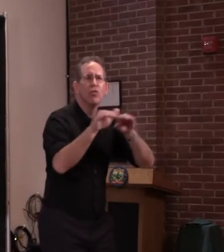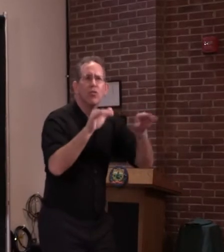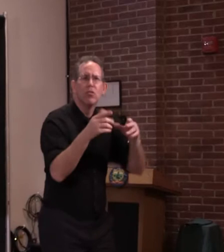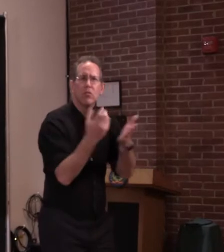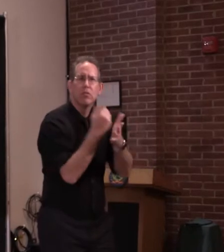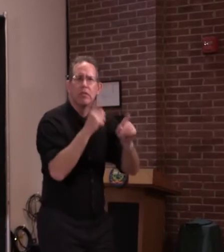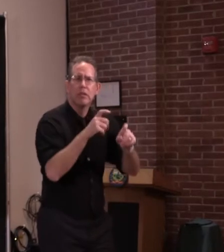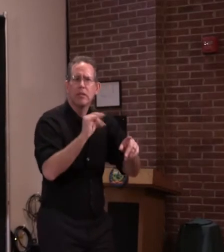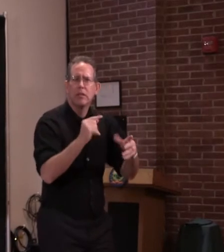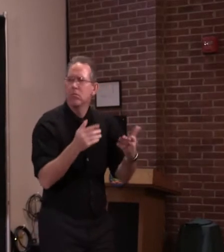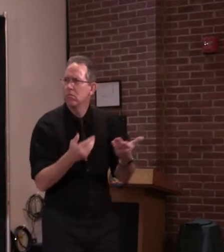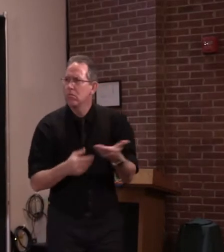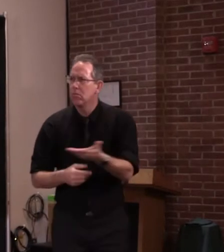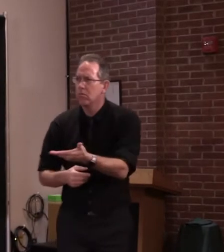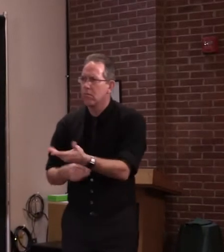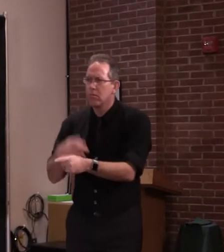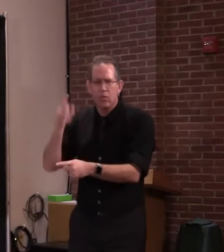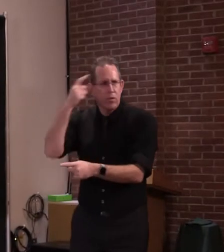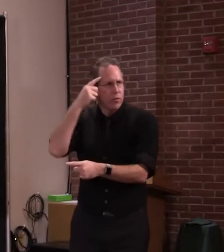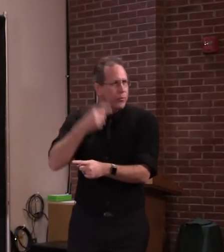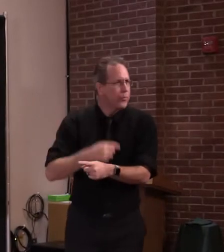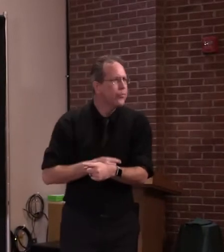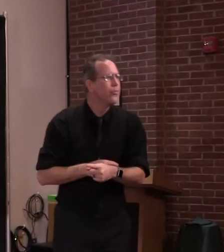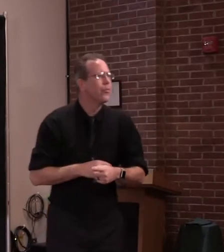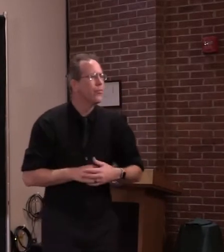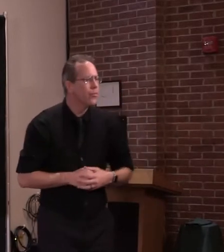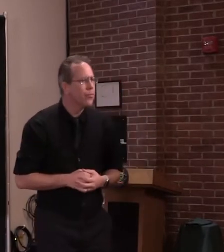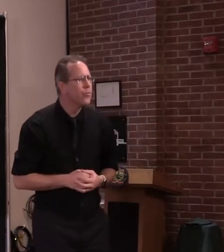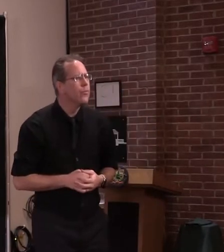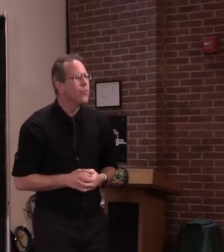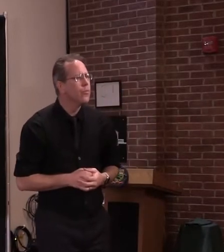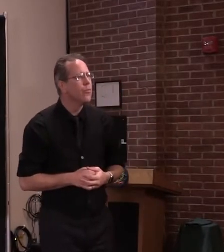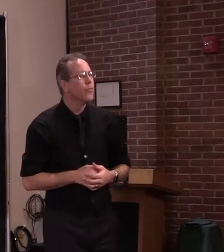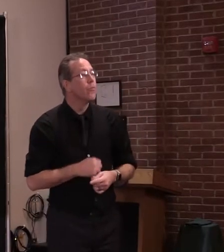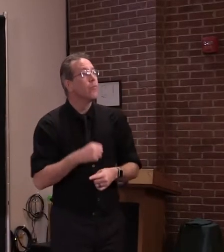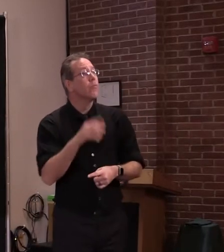As I said in my remarks, it'll open up tomorrow.